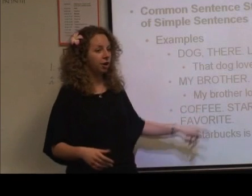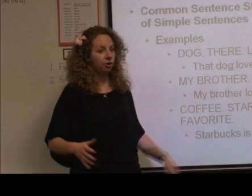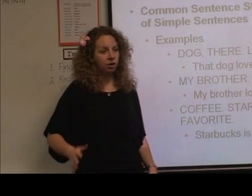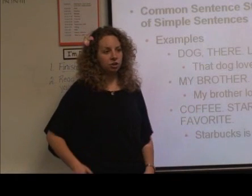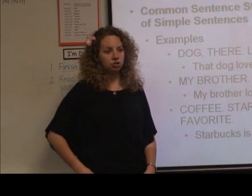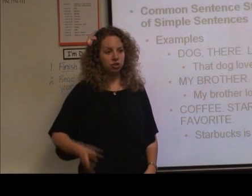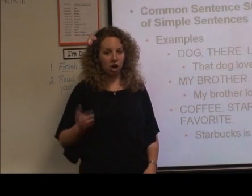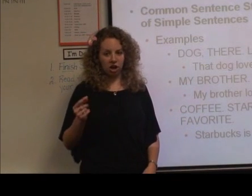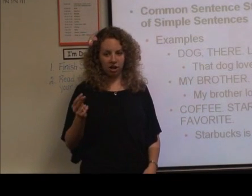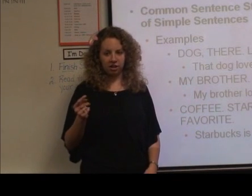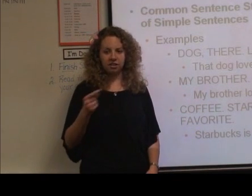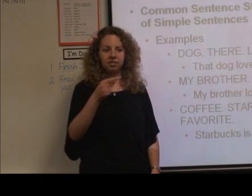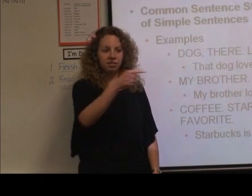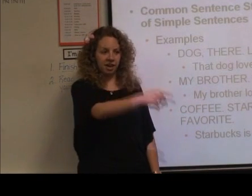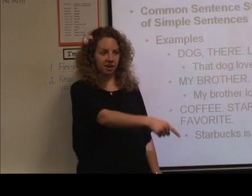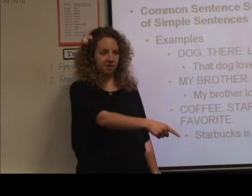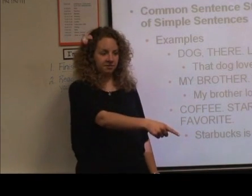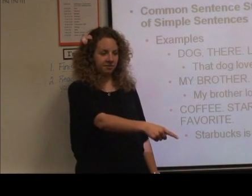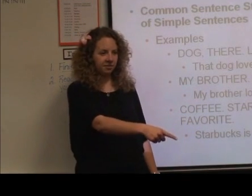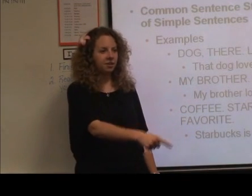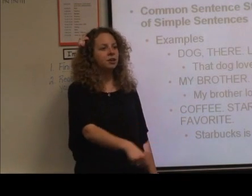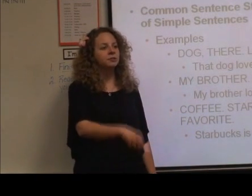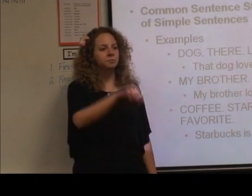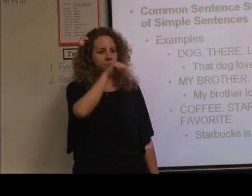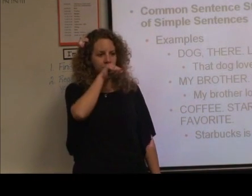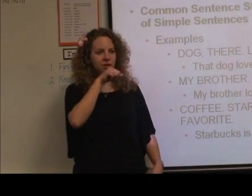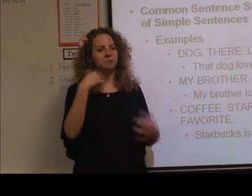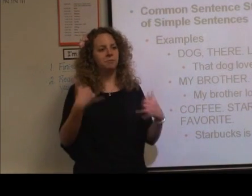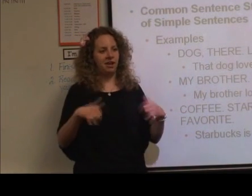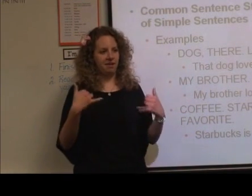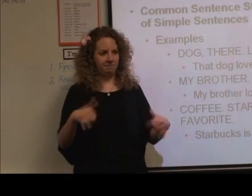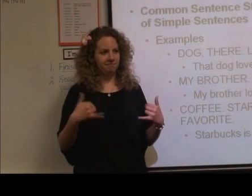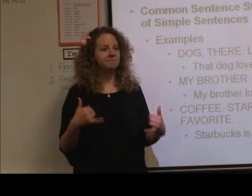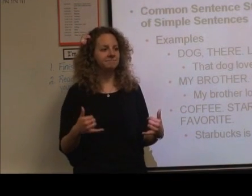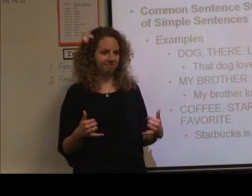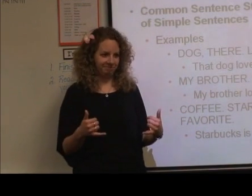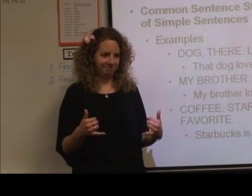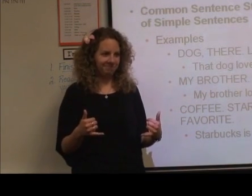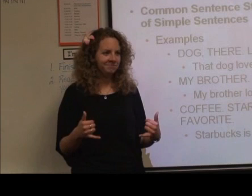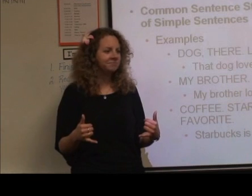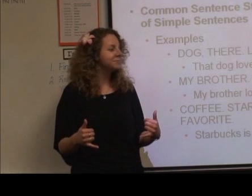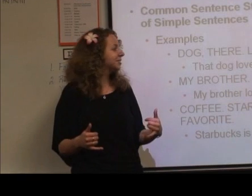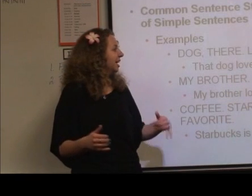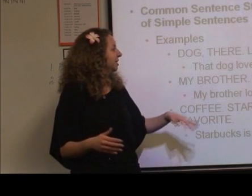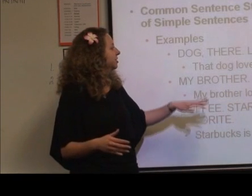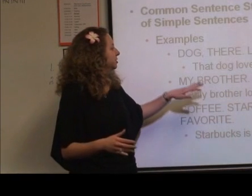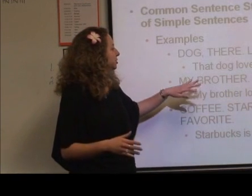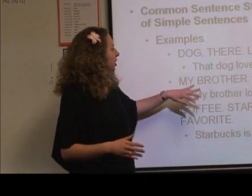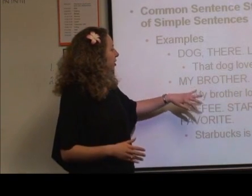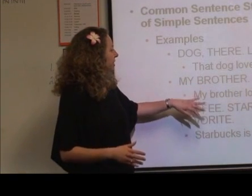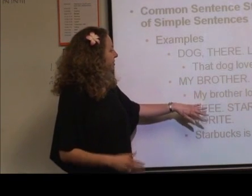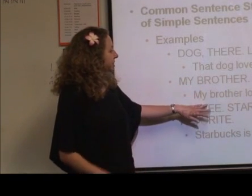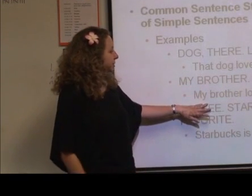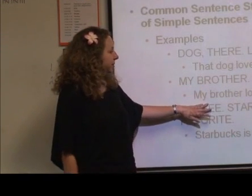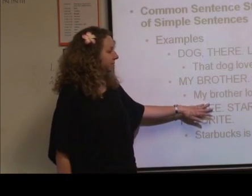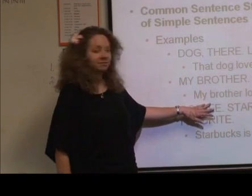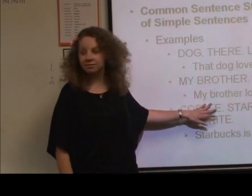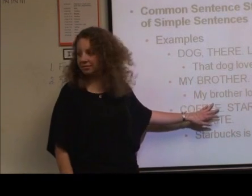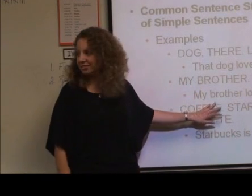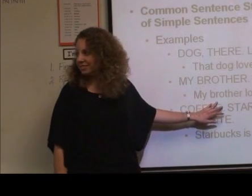go, dog there, play. Okay, so in this one,